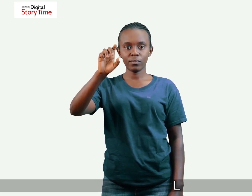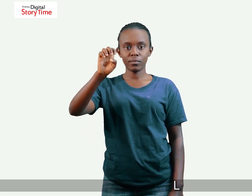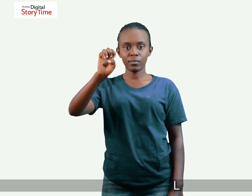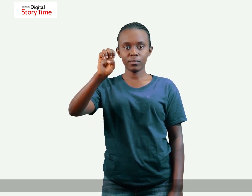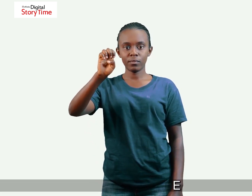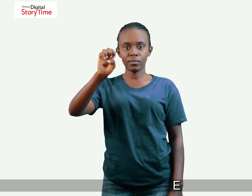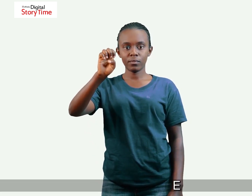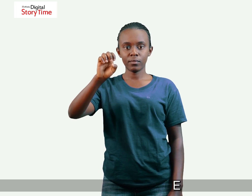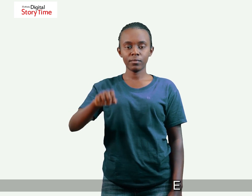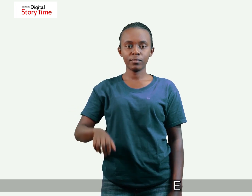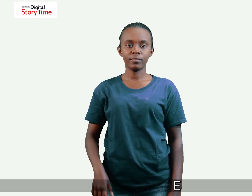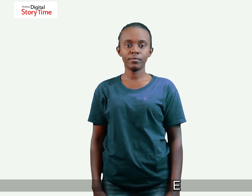Hole.